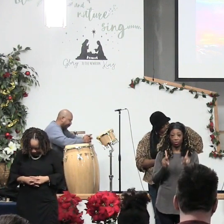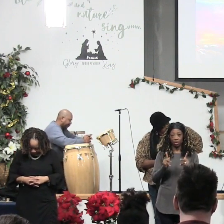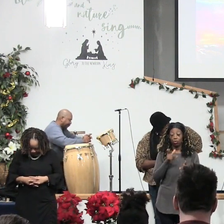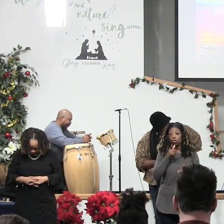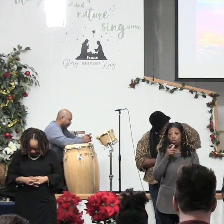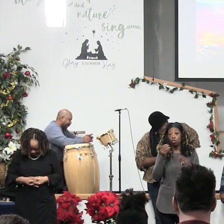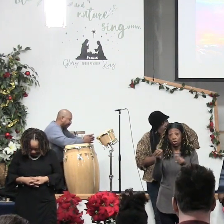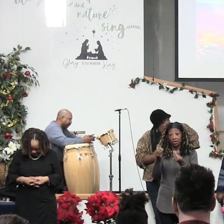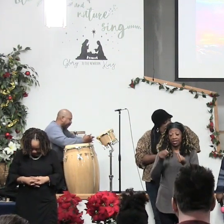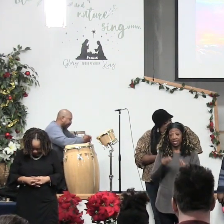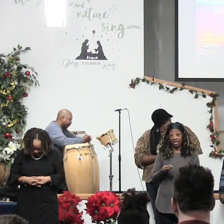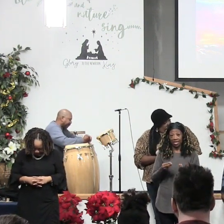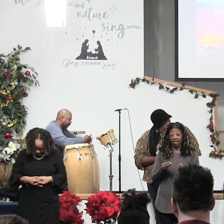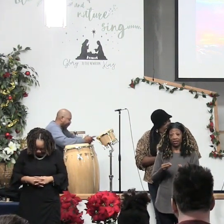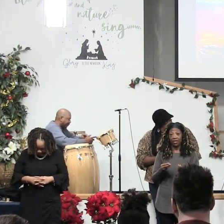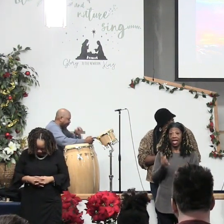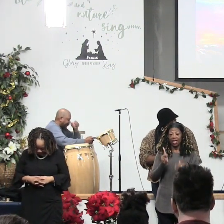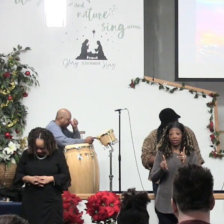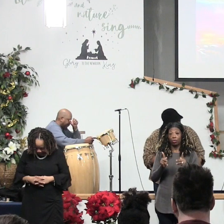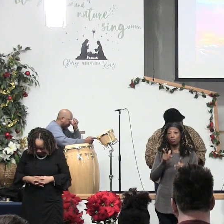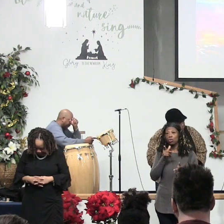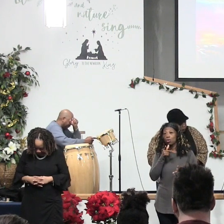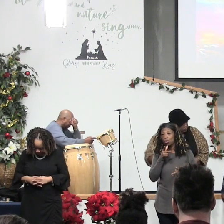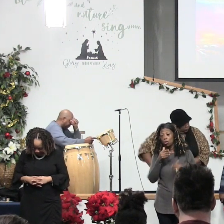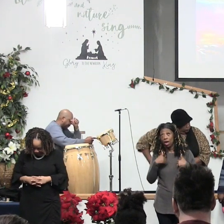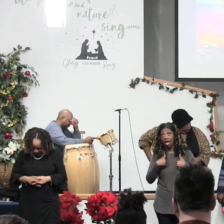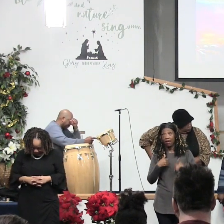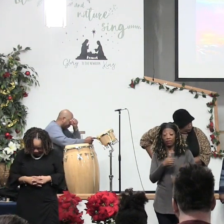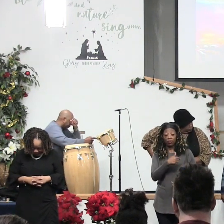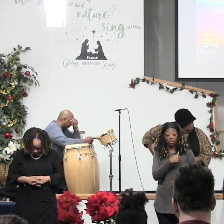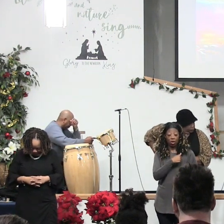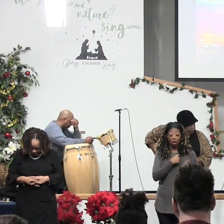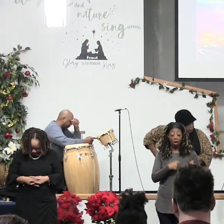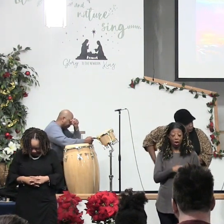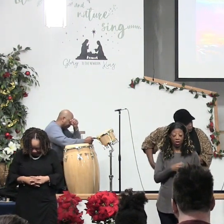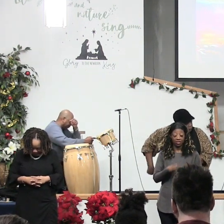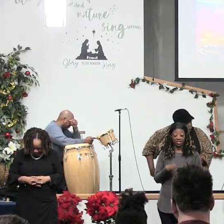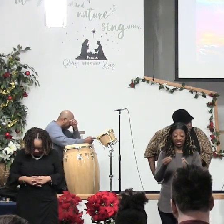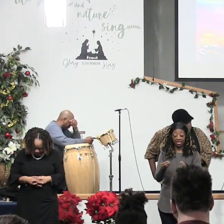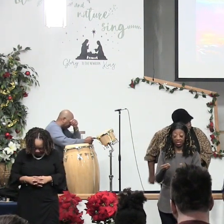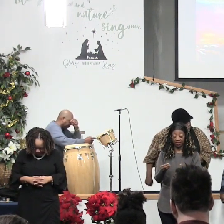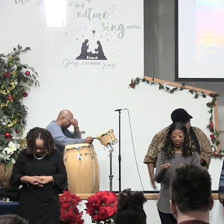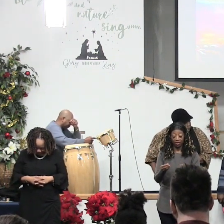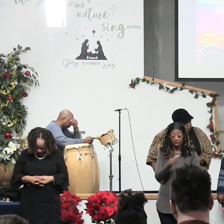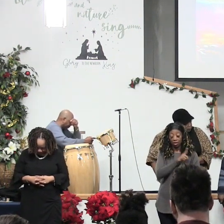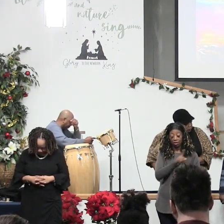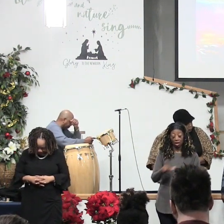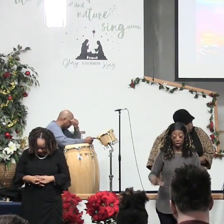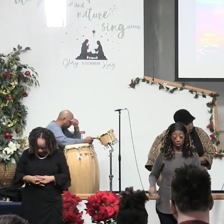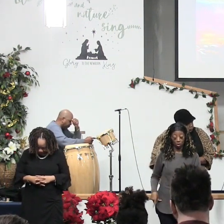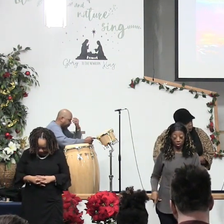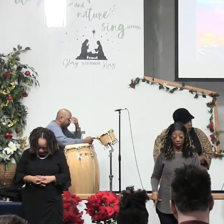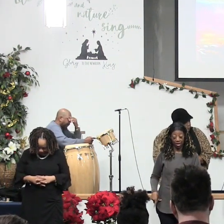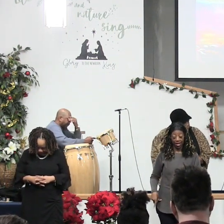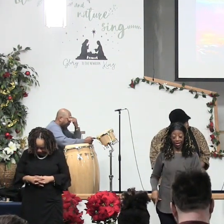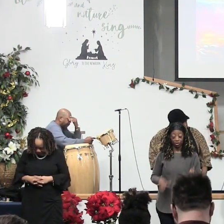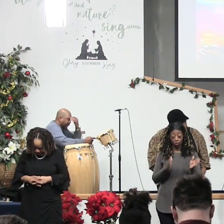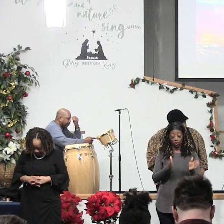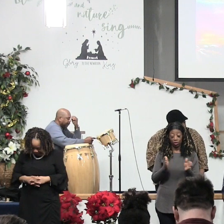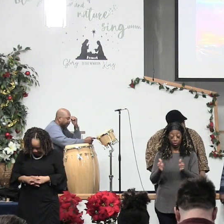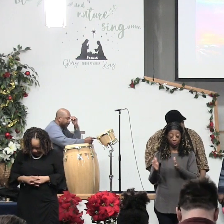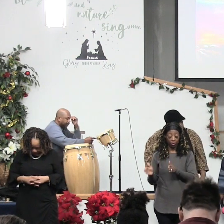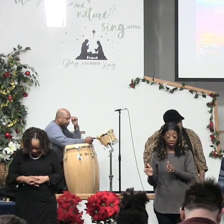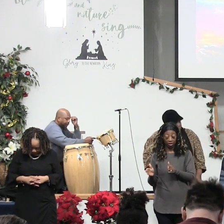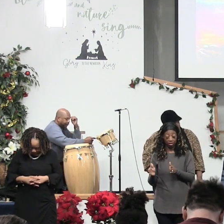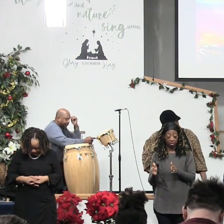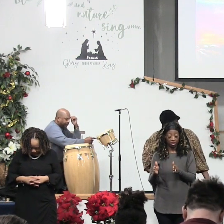given and those who had a heart and desire to give, but yet not the means. Now, Lord, as we prepare to go our